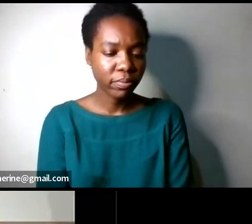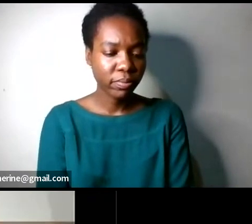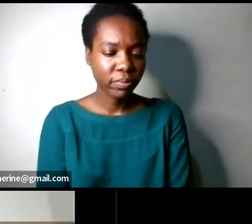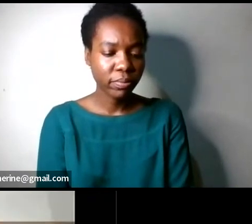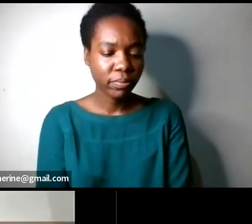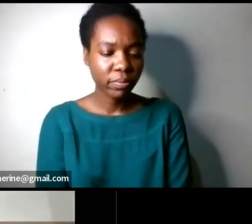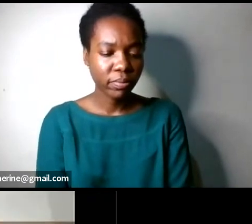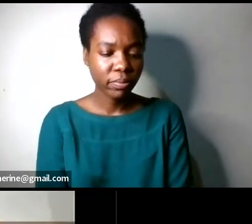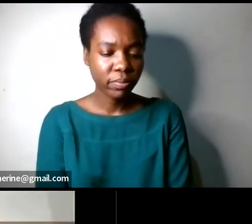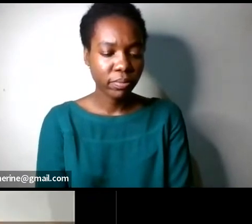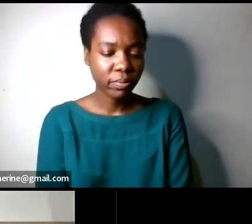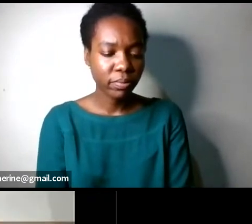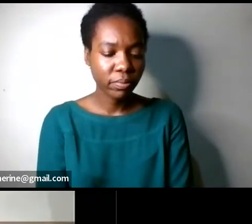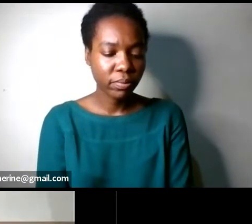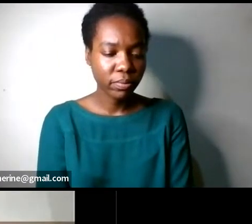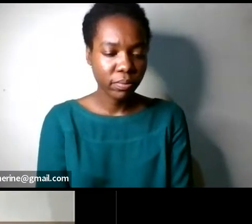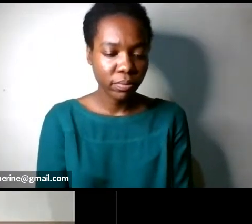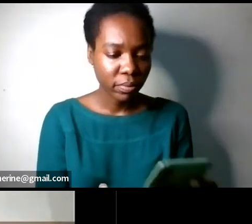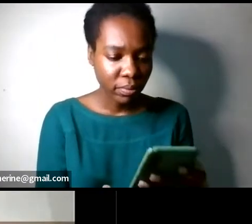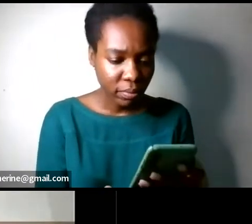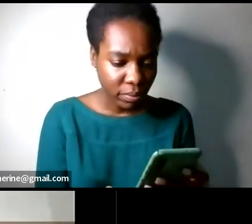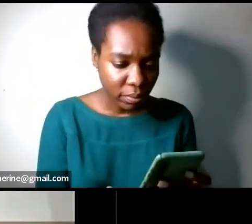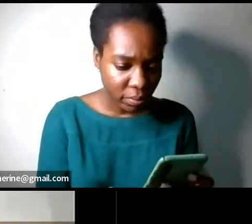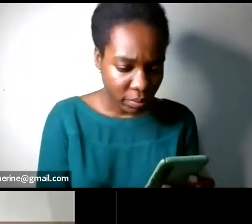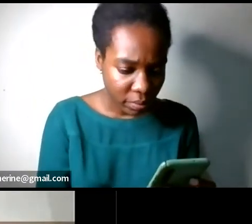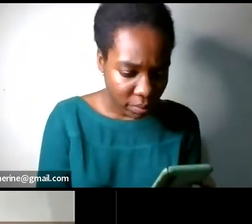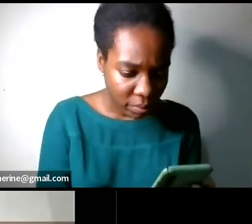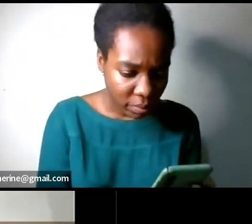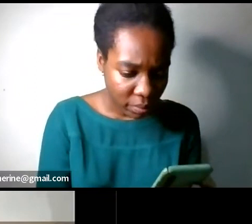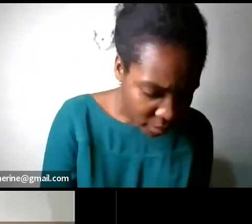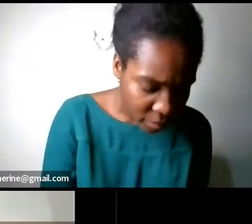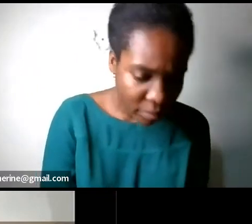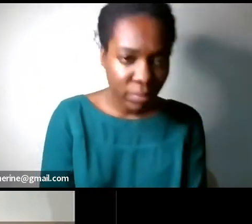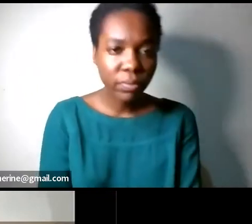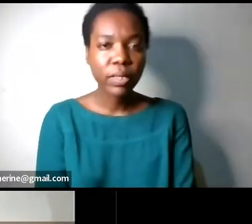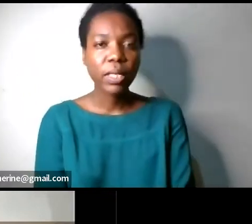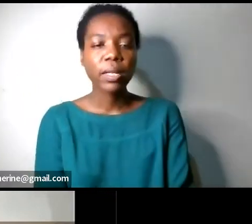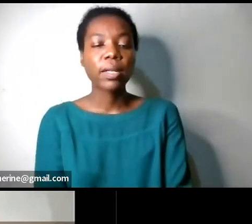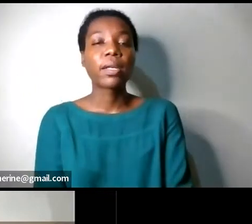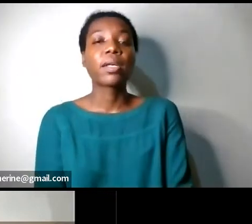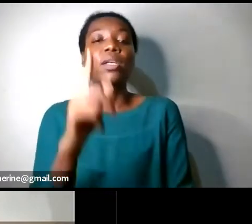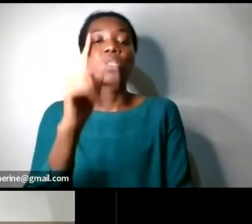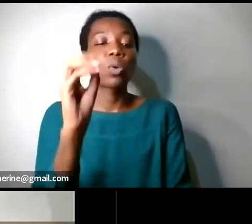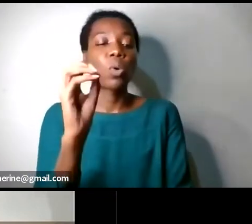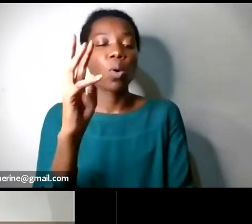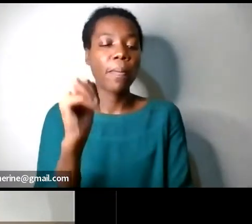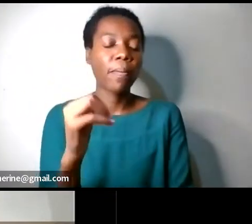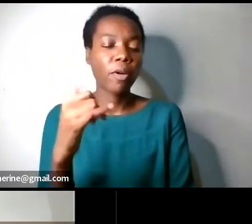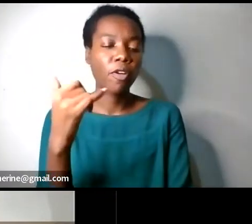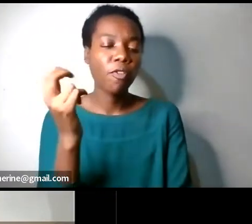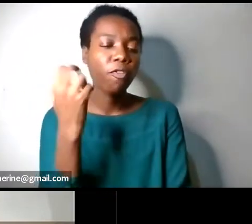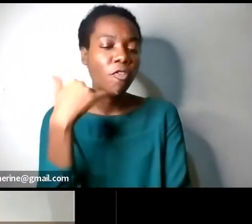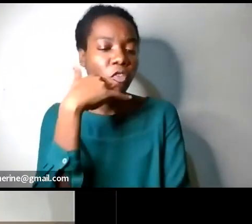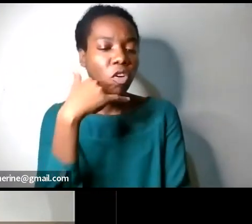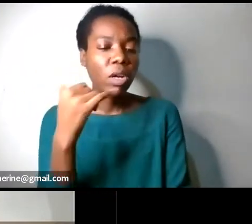Oh, somebody says, Mr. Tom, the cell phone is not complete. Bahati, the Mr. Tomno's cell phone, it's actually